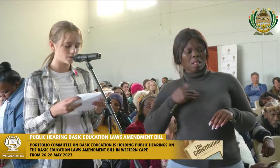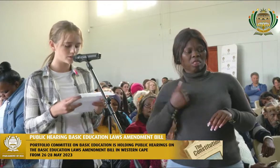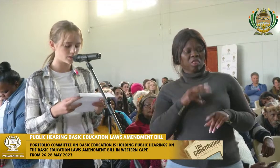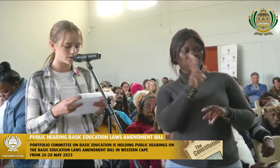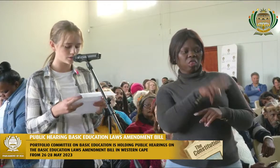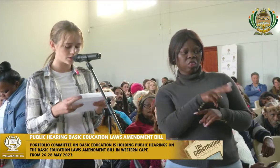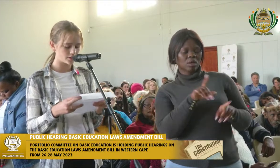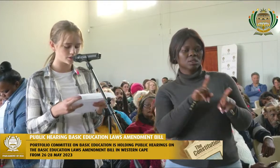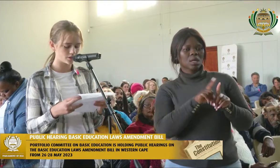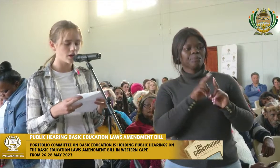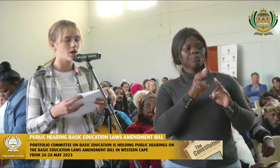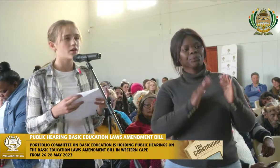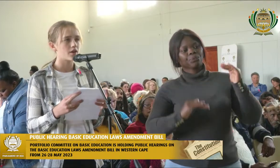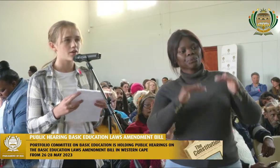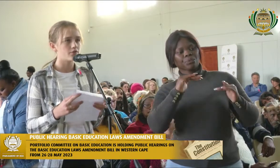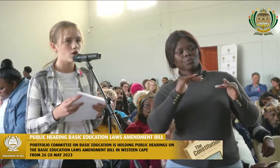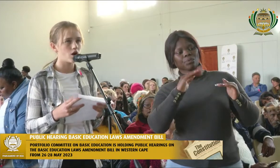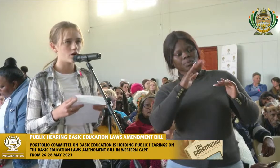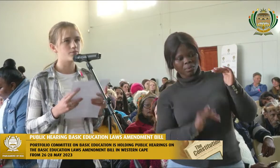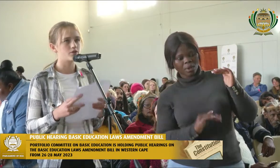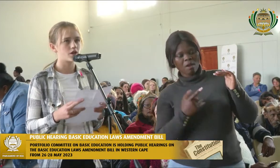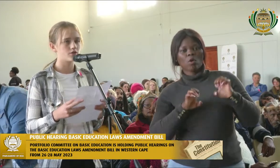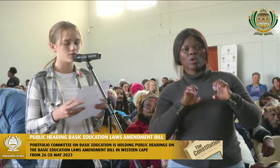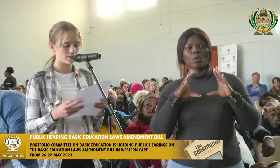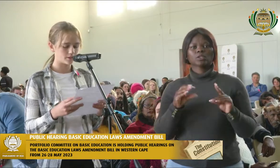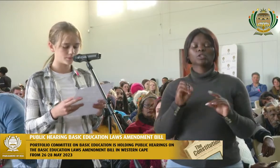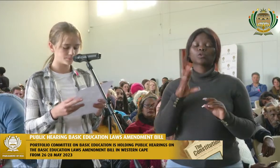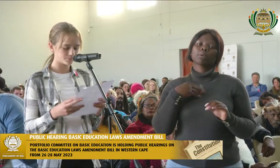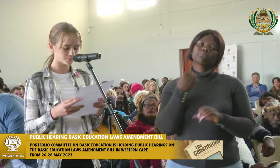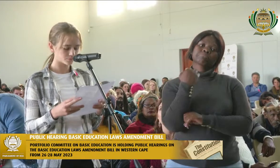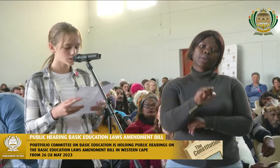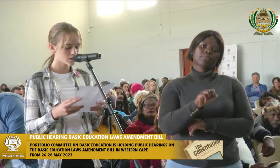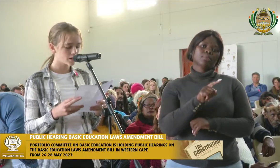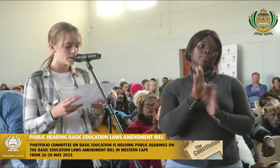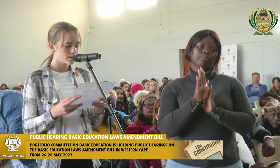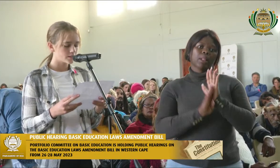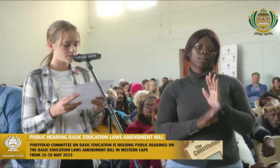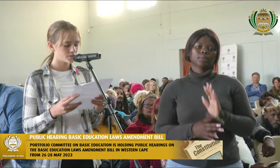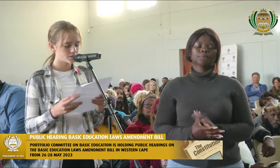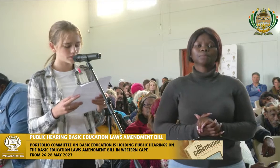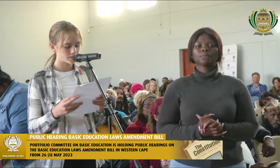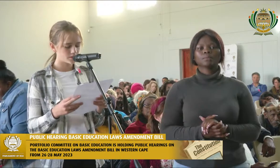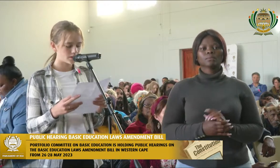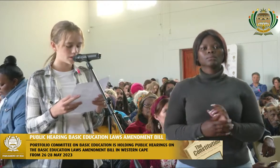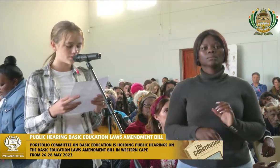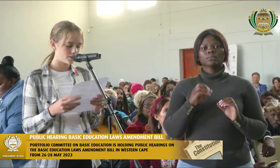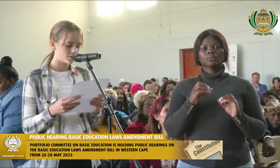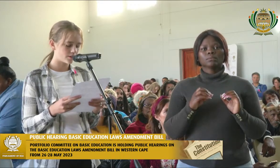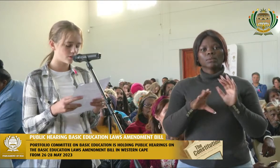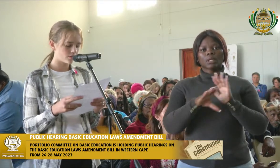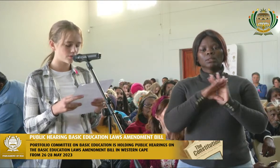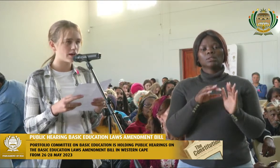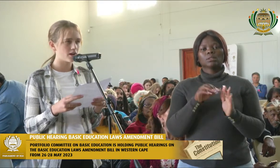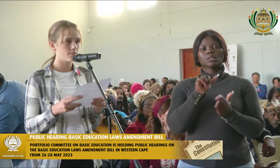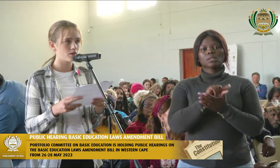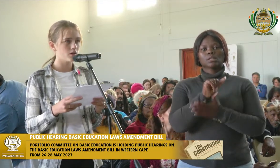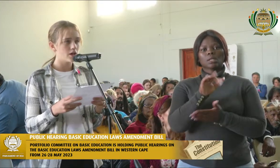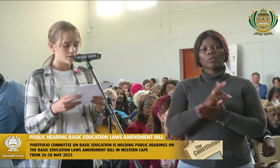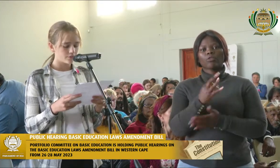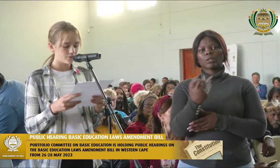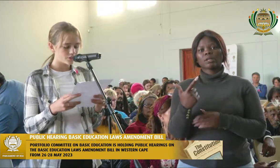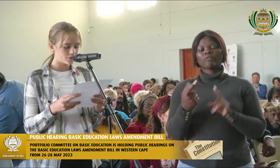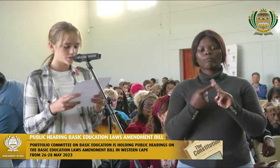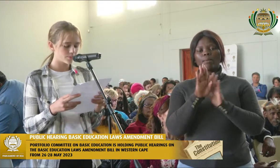equal rights in education. Therefore, I object to it. Section 16 and 37 of the